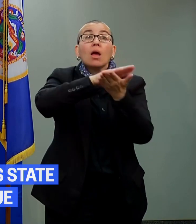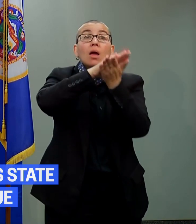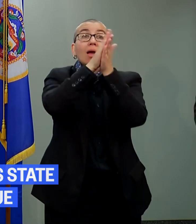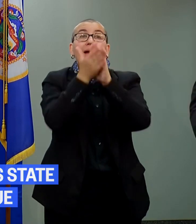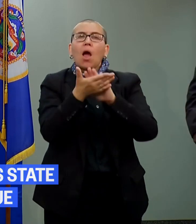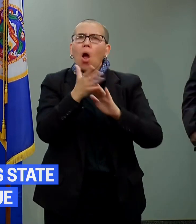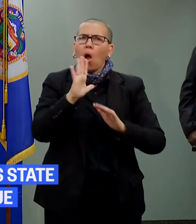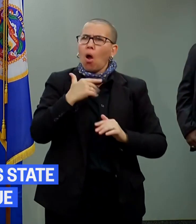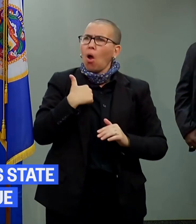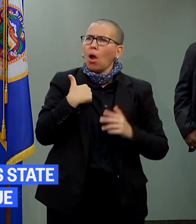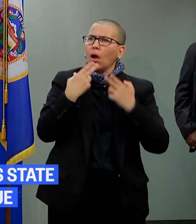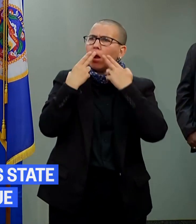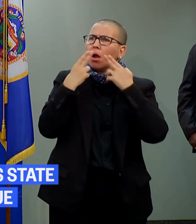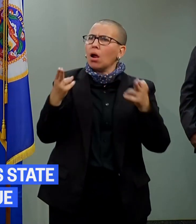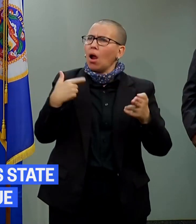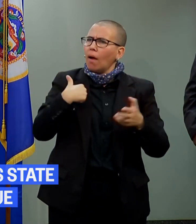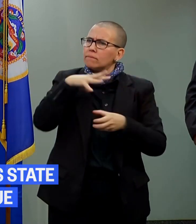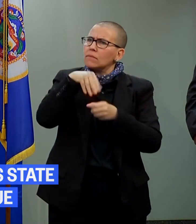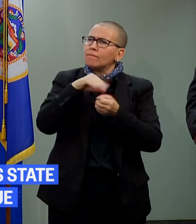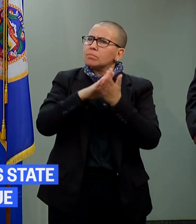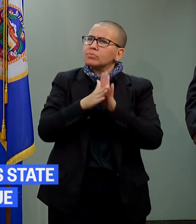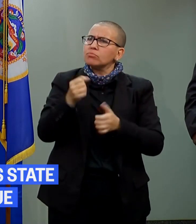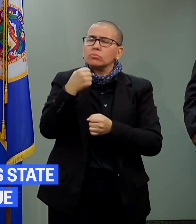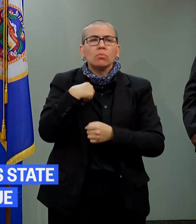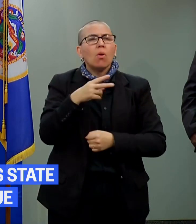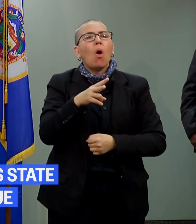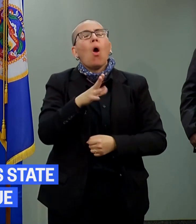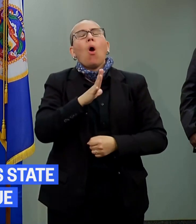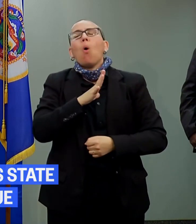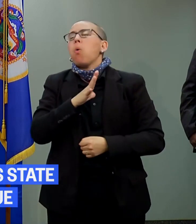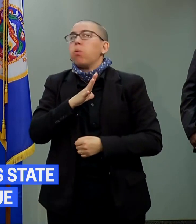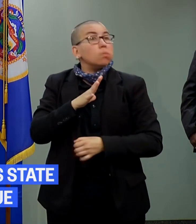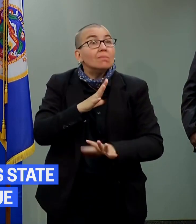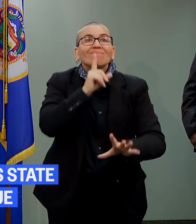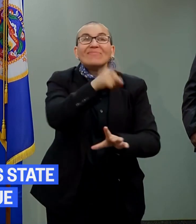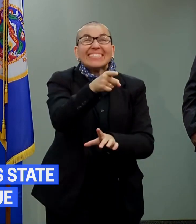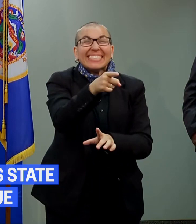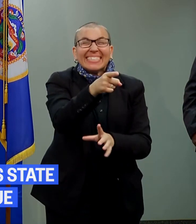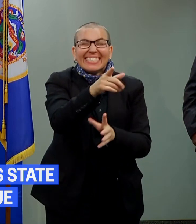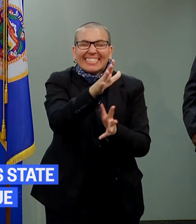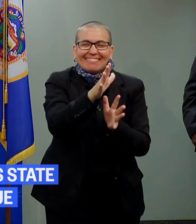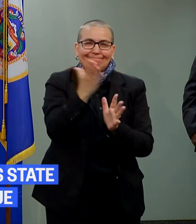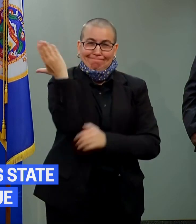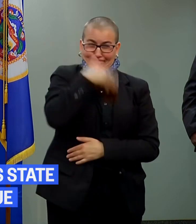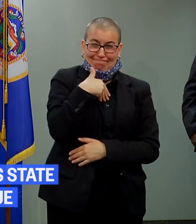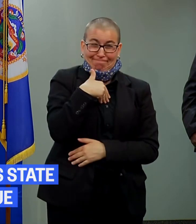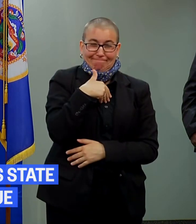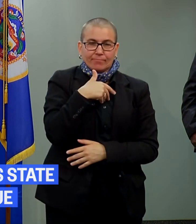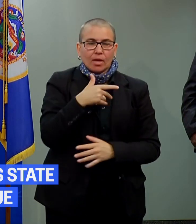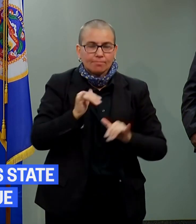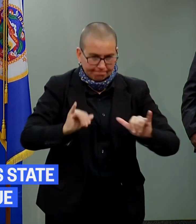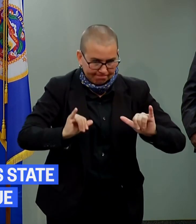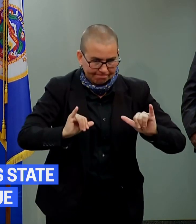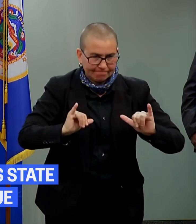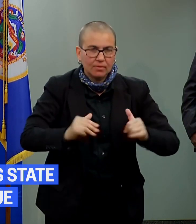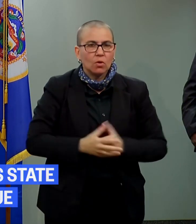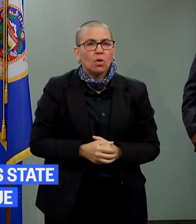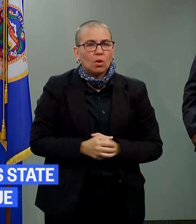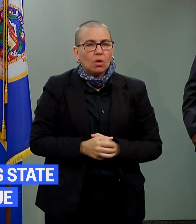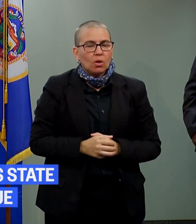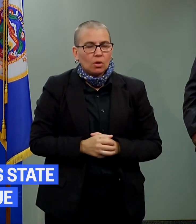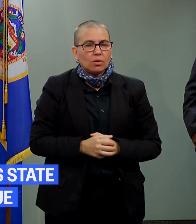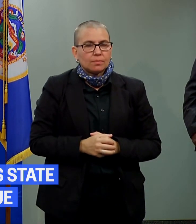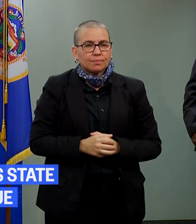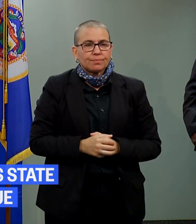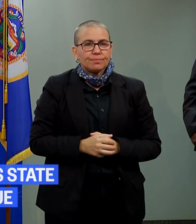do their bad act. And as the commissioner said, you know, we recovered guns, we recovered all kinds of dangerous stuff. So I